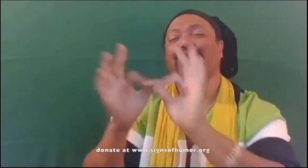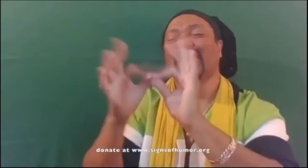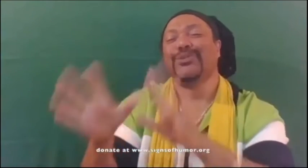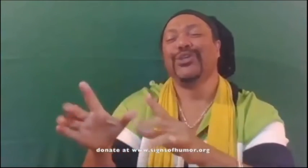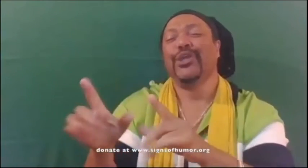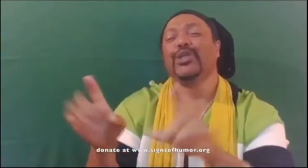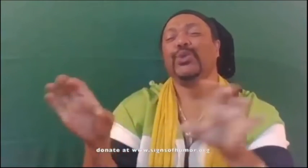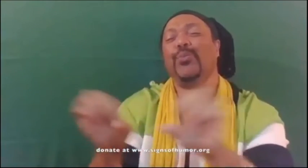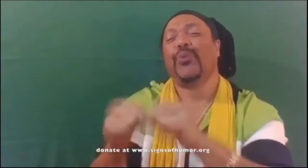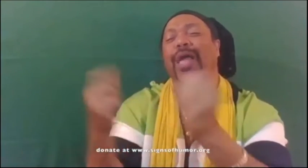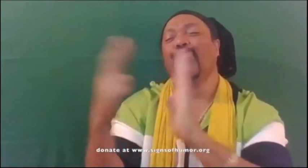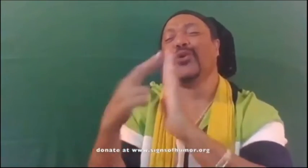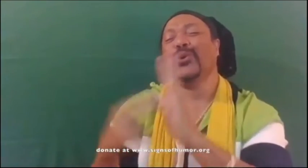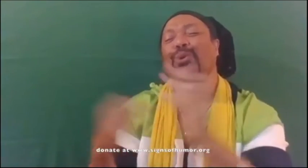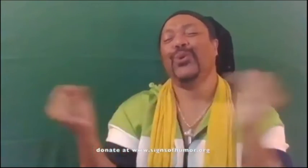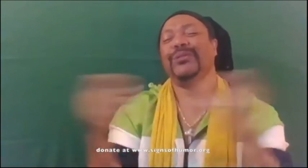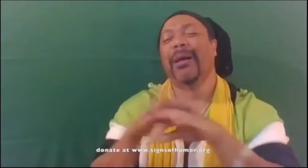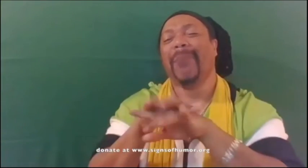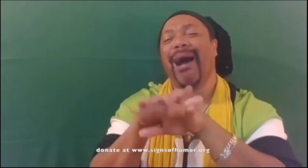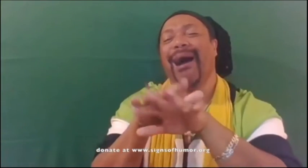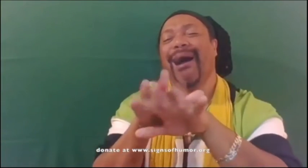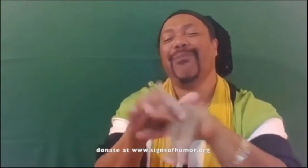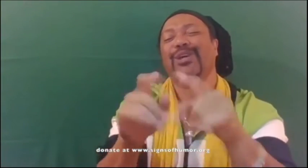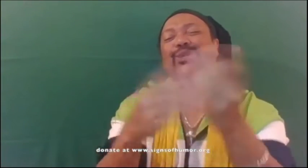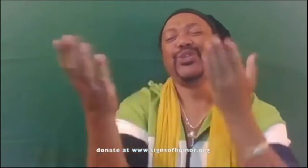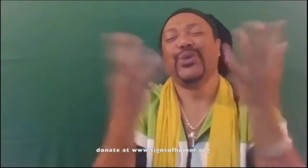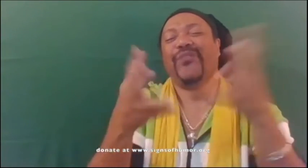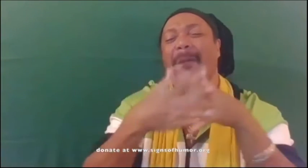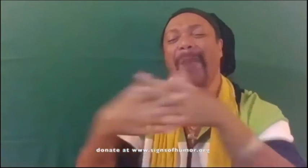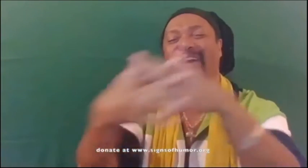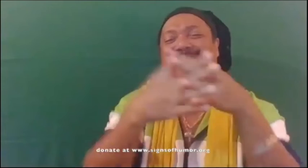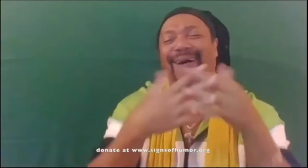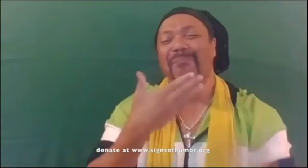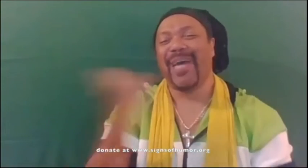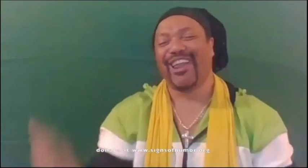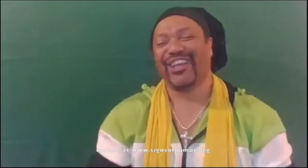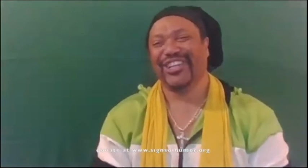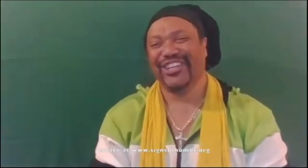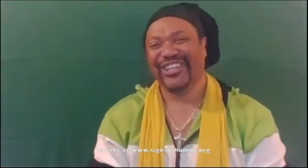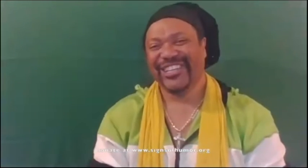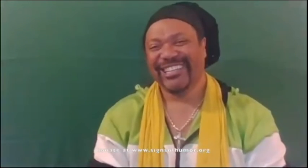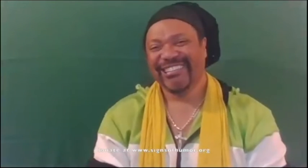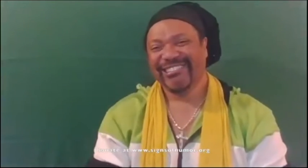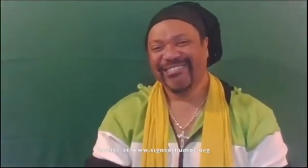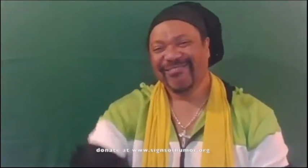Certified interpreting agency hiring other interpreters to break the rules, right? To serve America